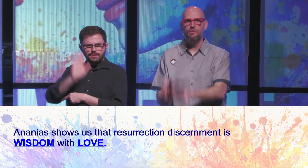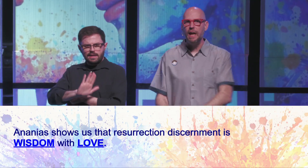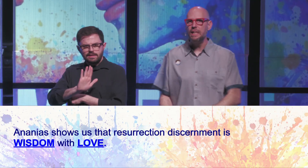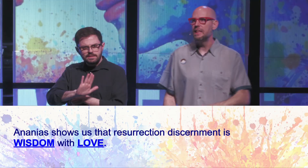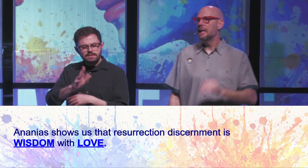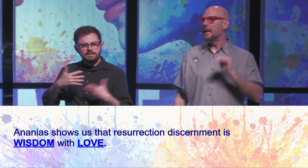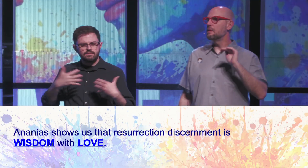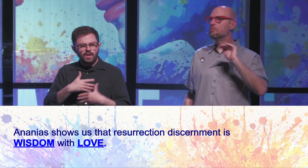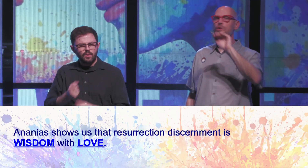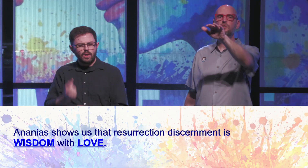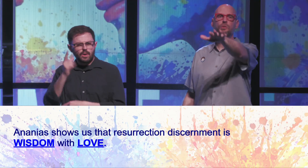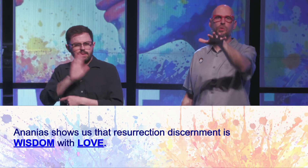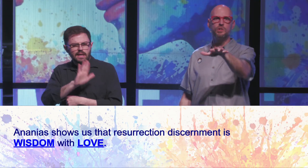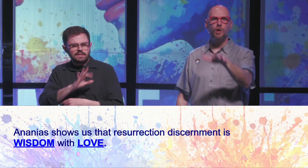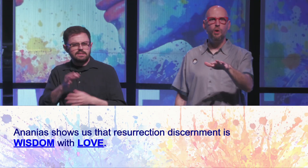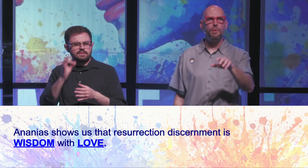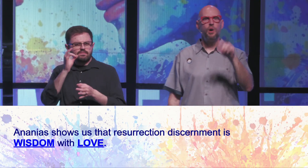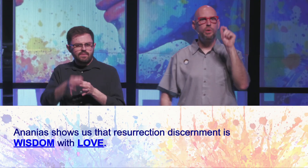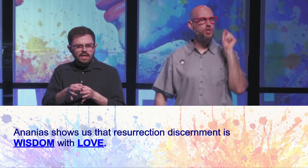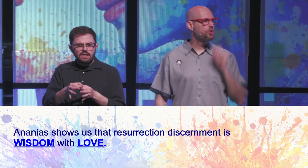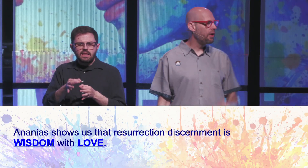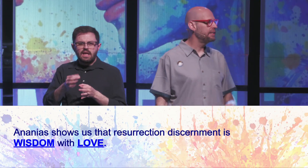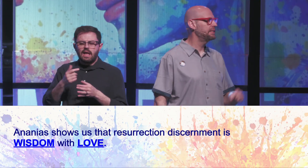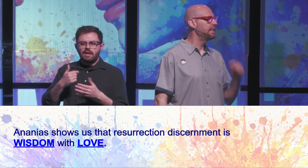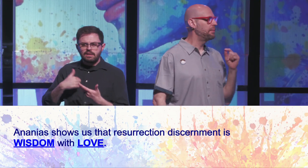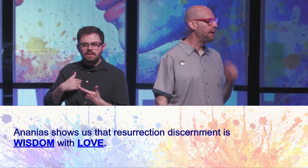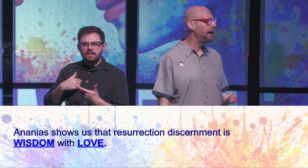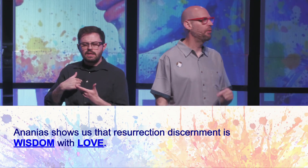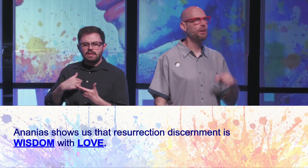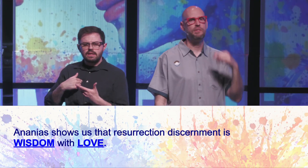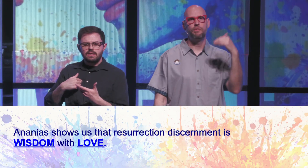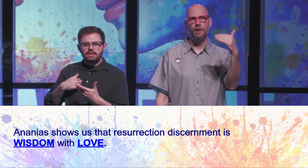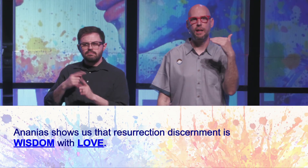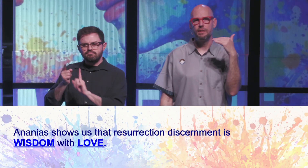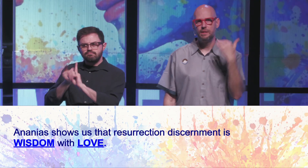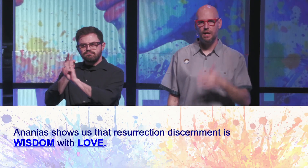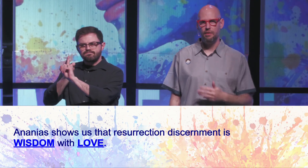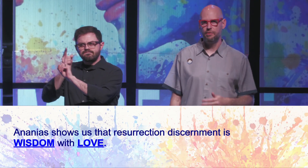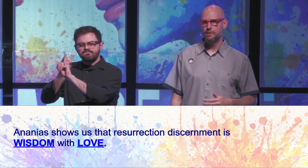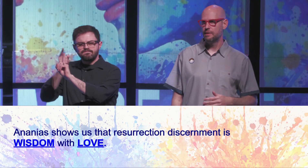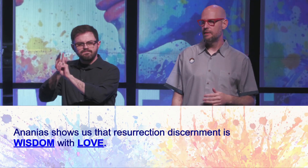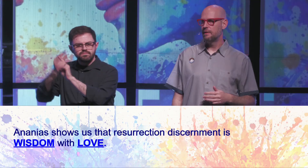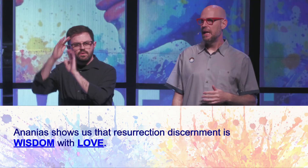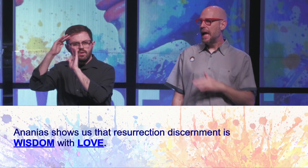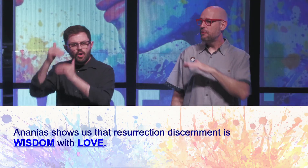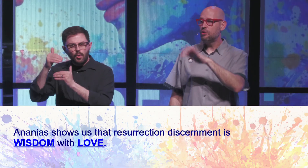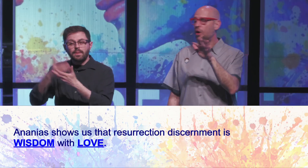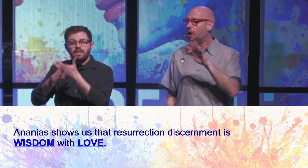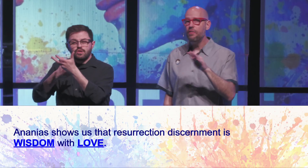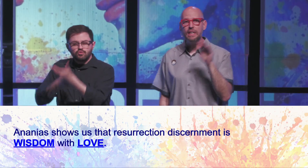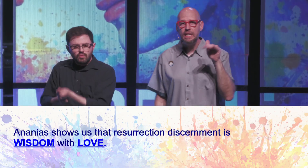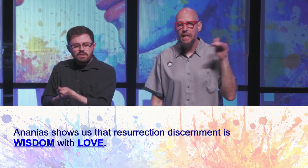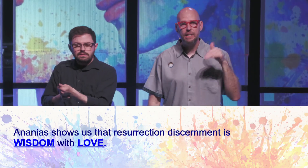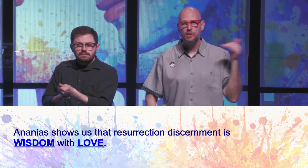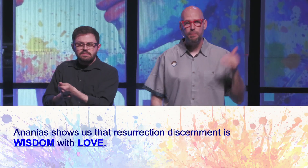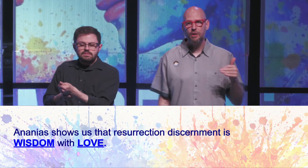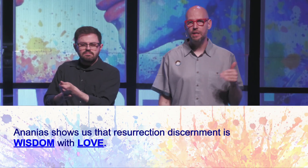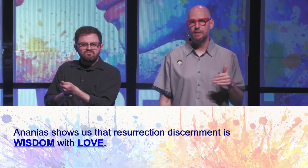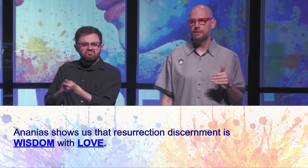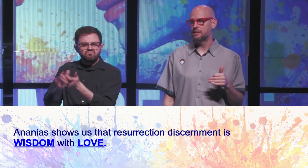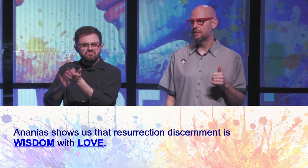his faith, and he moves towards hope with trust in the power of divine love. After all that he